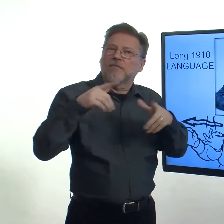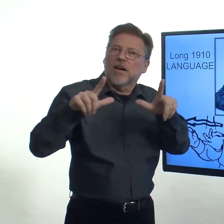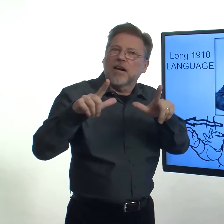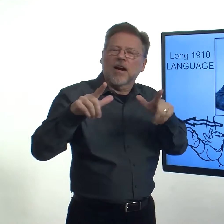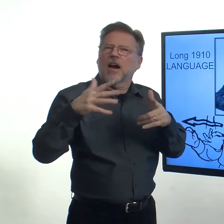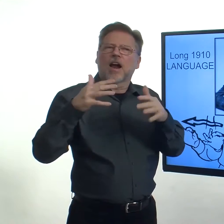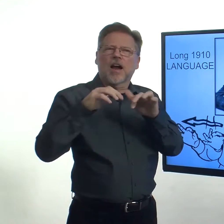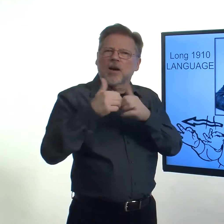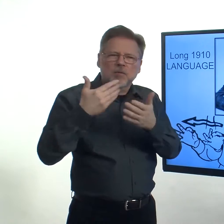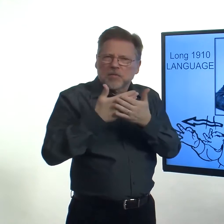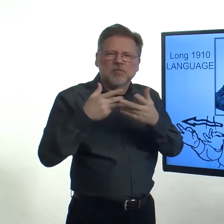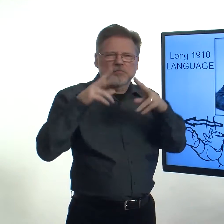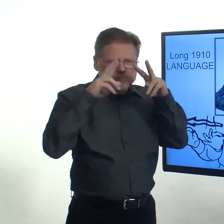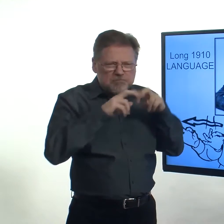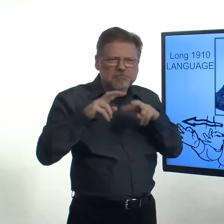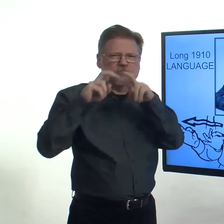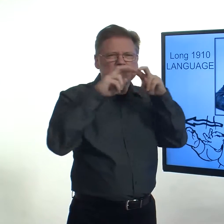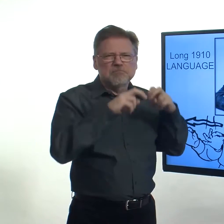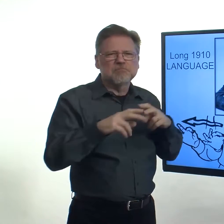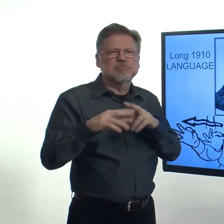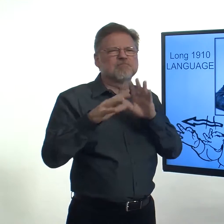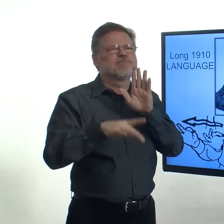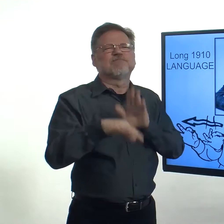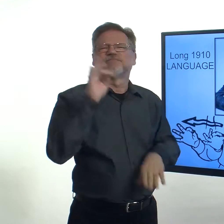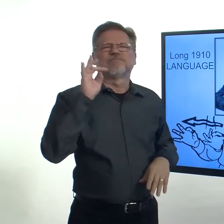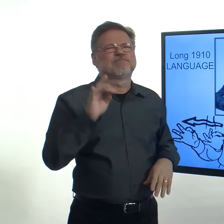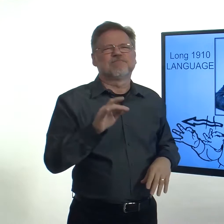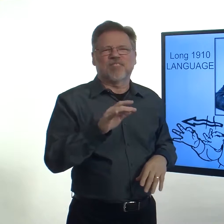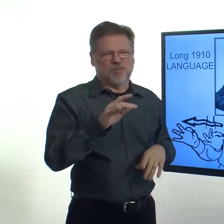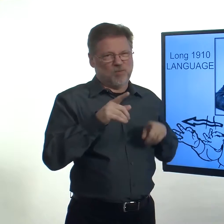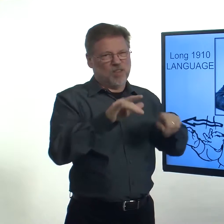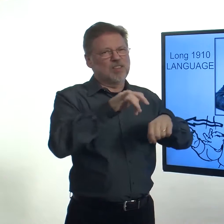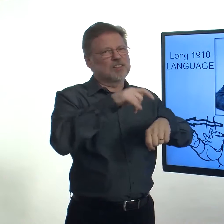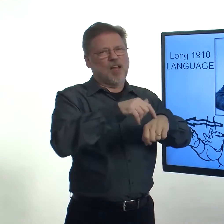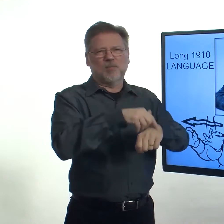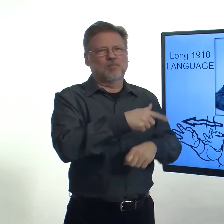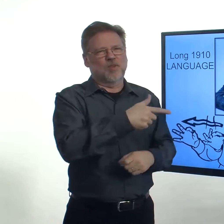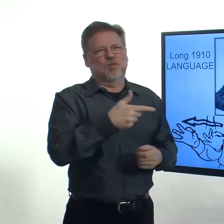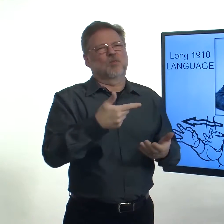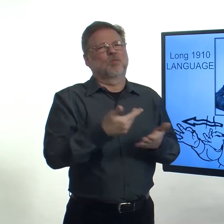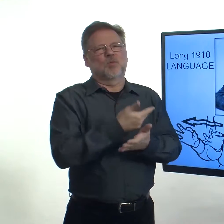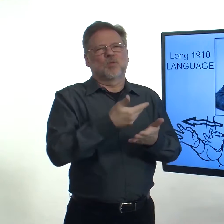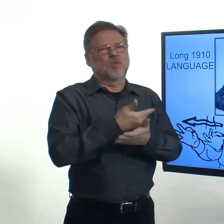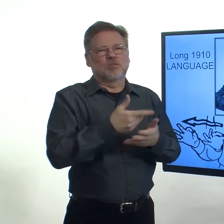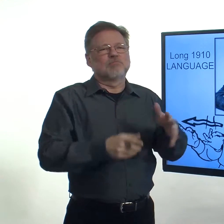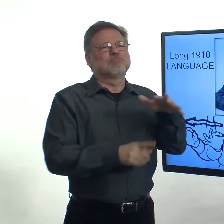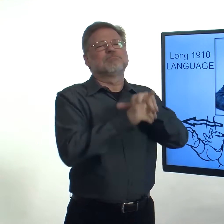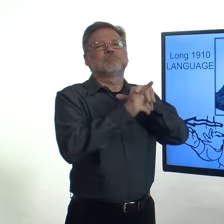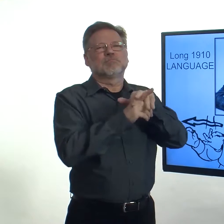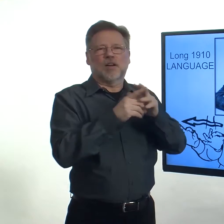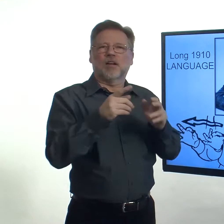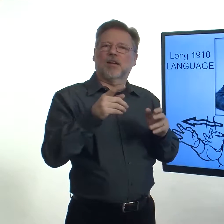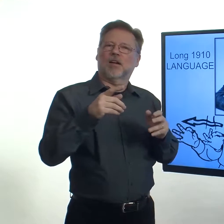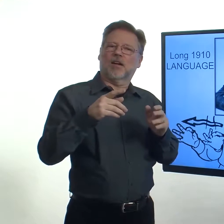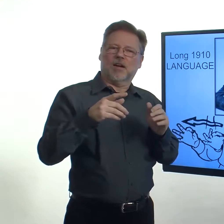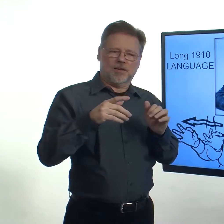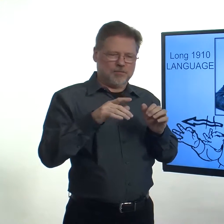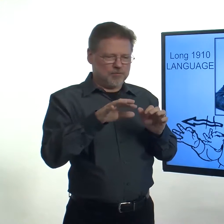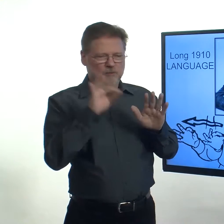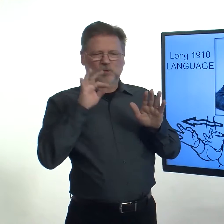the hand shapes I use in sentence and language. To find out, an in-depth analysis was conducted, revealing that at the time, this form had